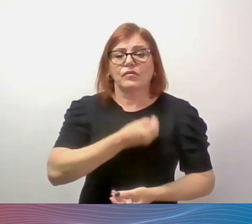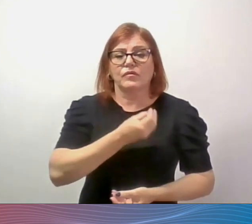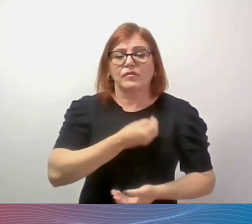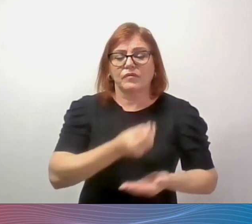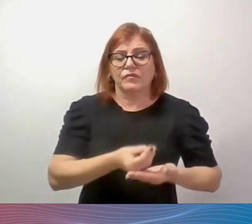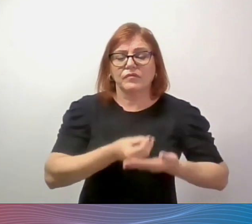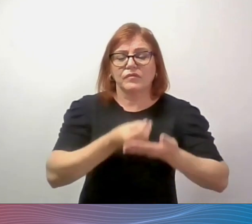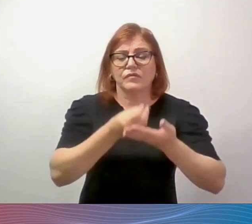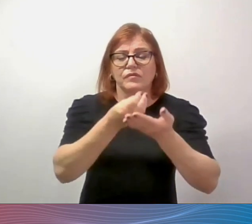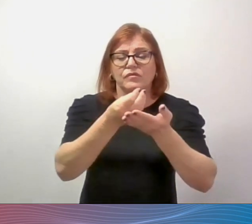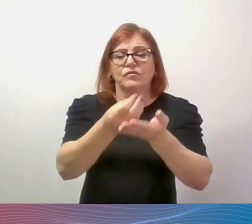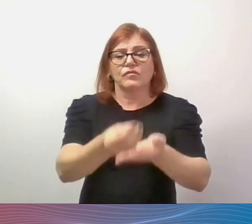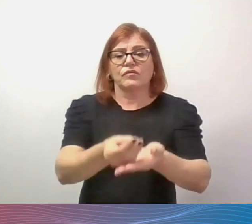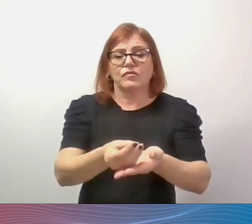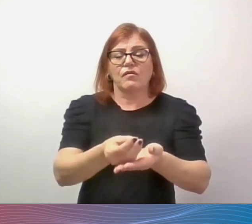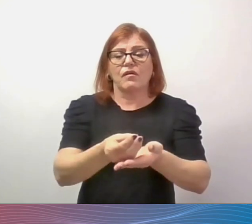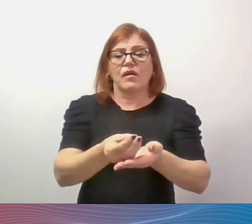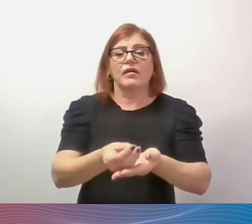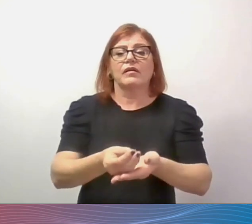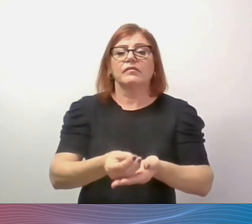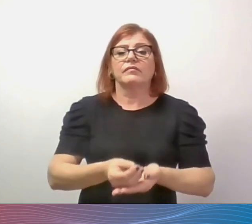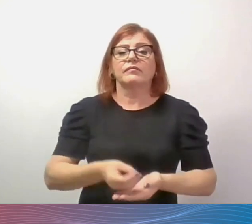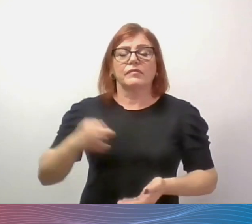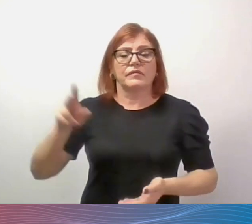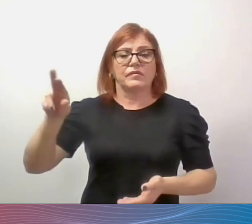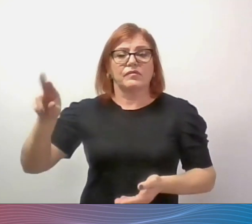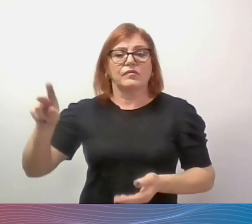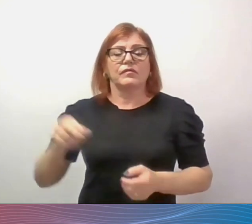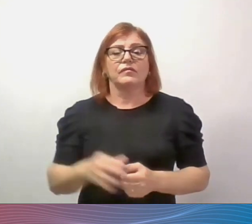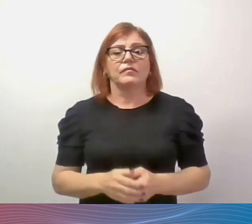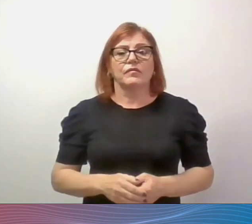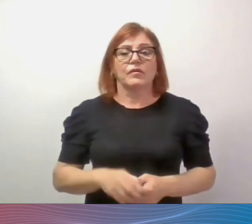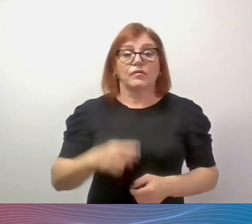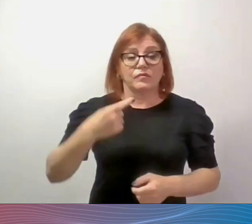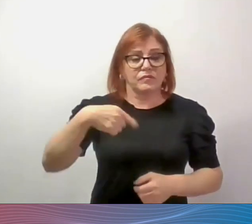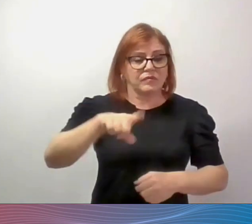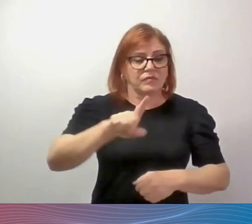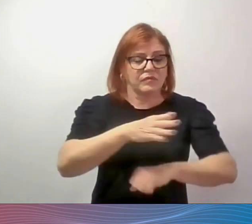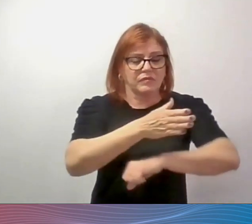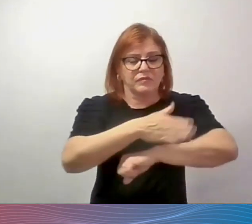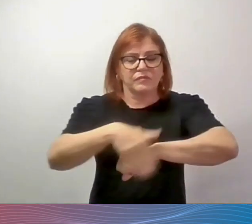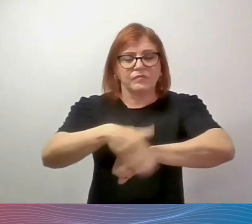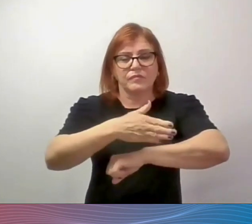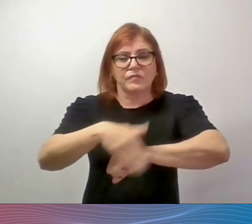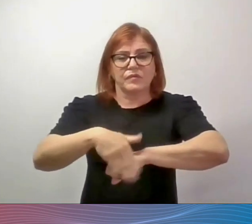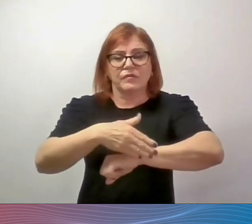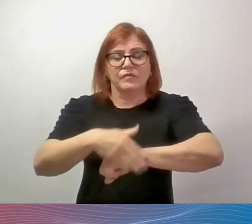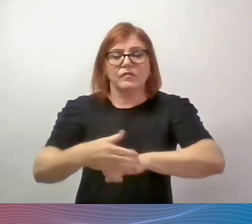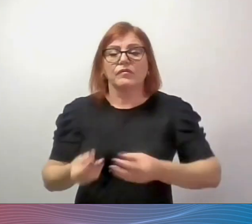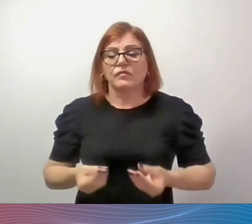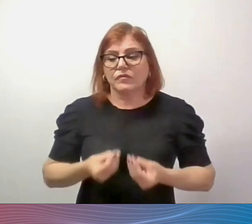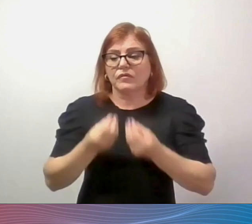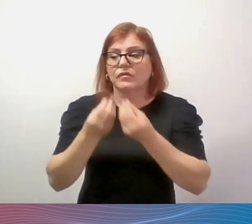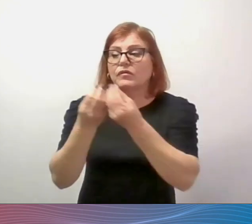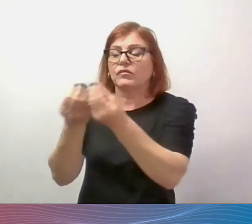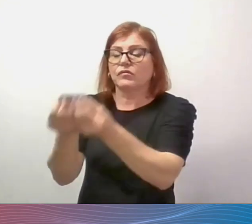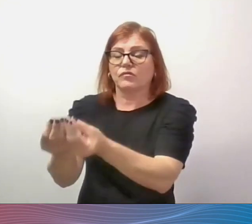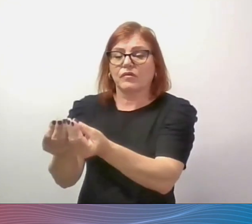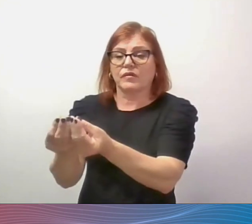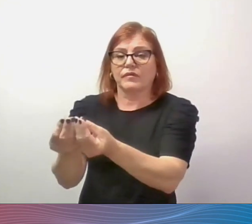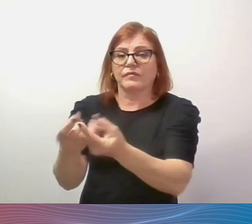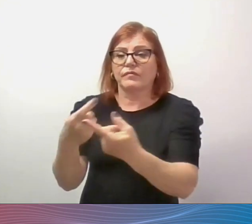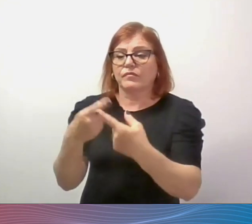na rua. When we go out to preach the gospel in the streets. Isso é doar. This is giving. Porque Deus nos